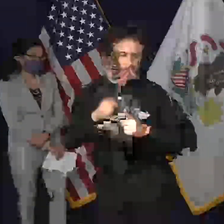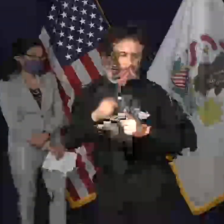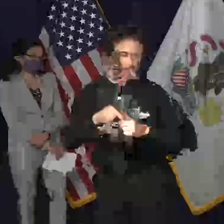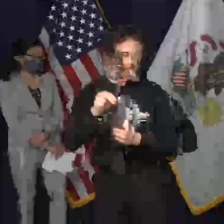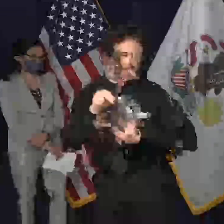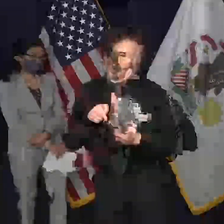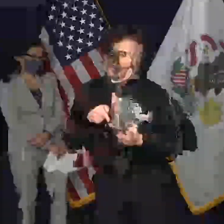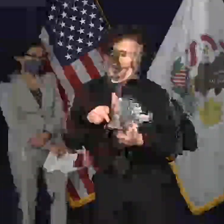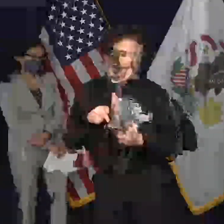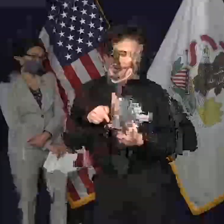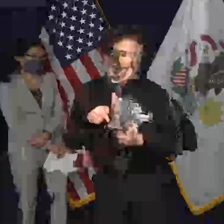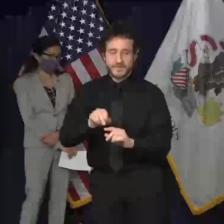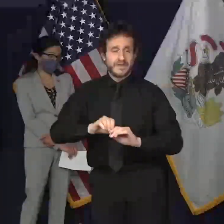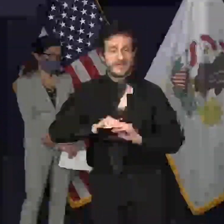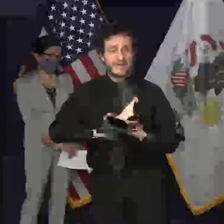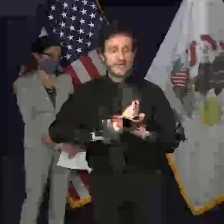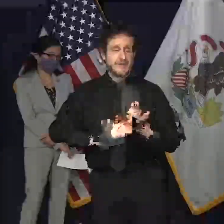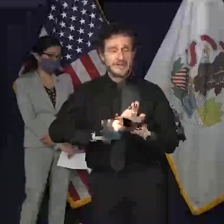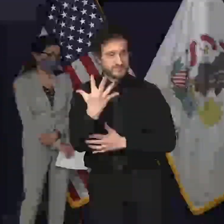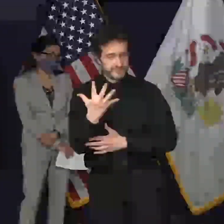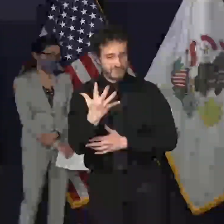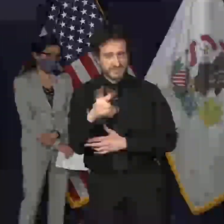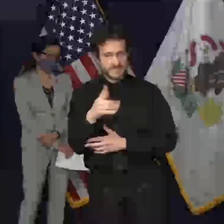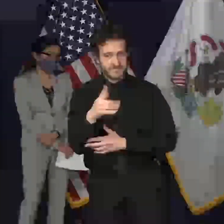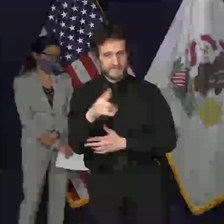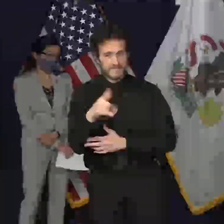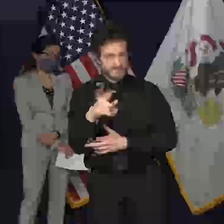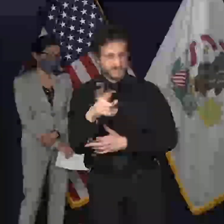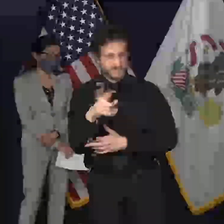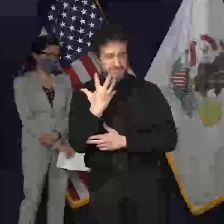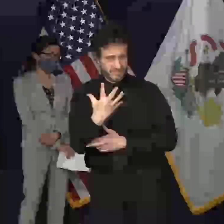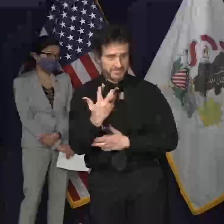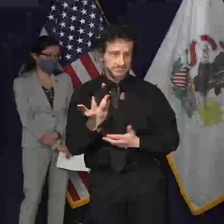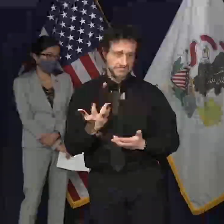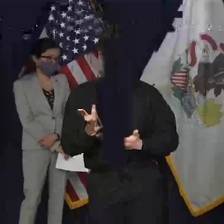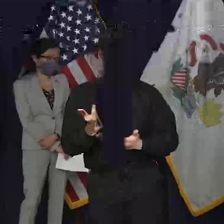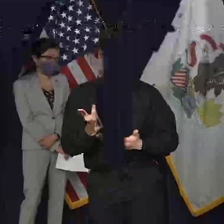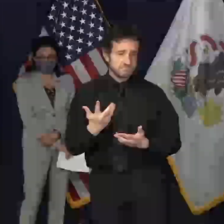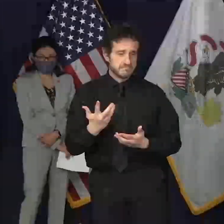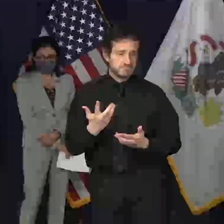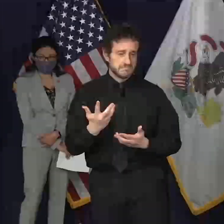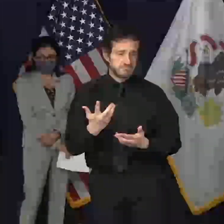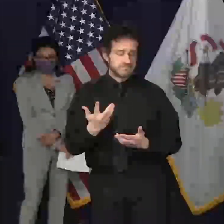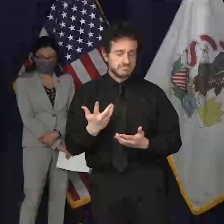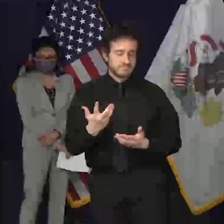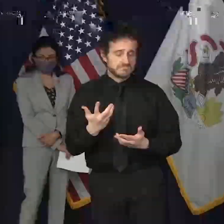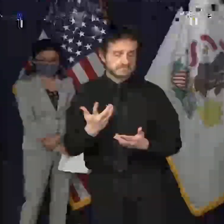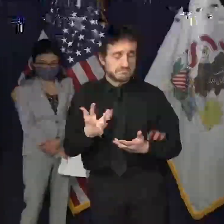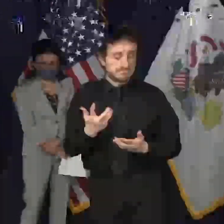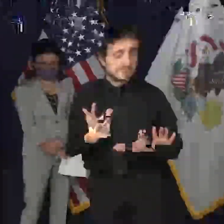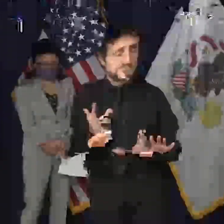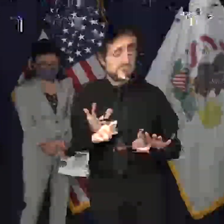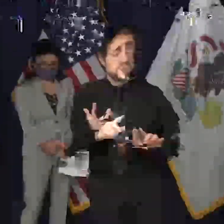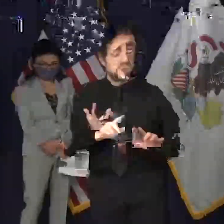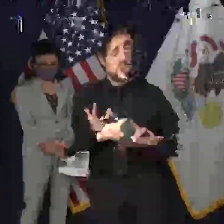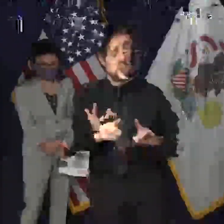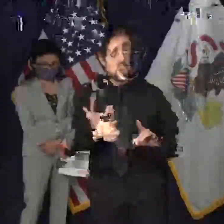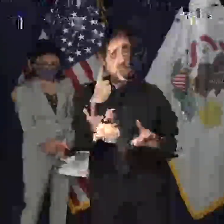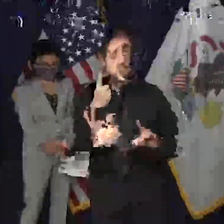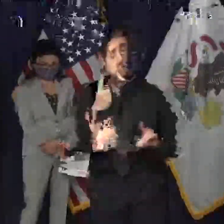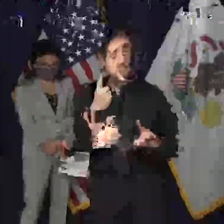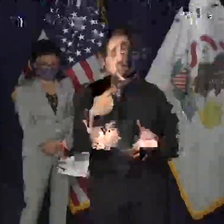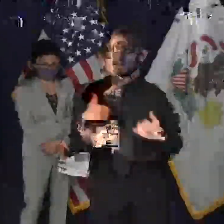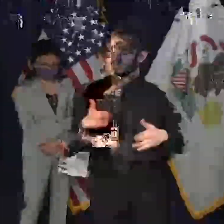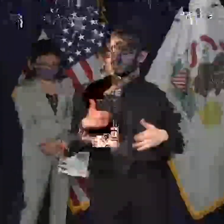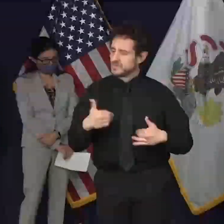phase five, then, you know, we will not have the same issues. But look, the great concern